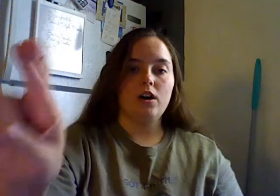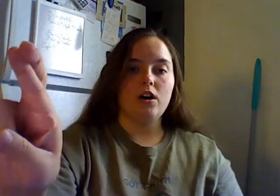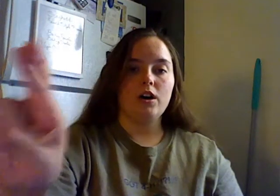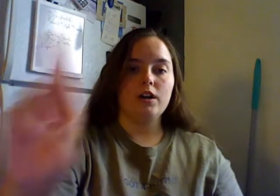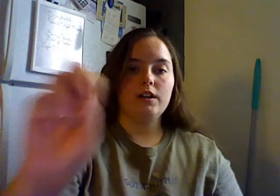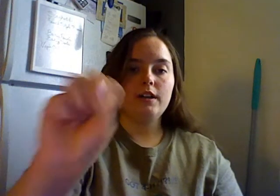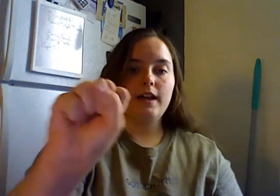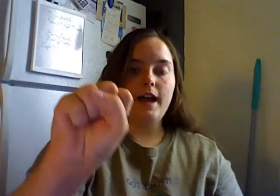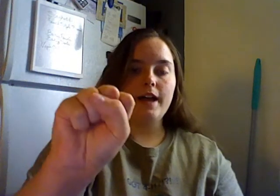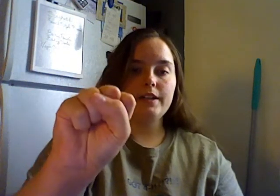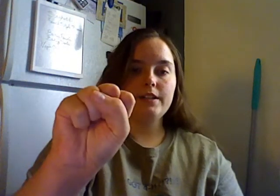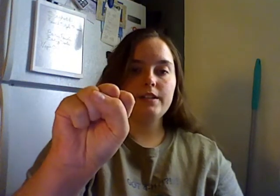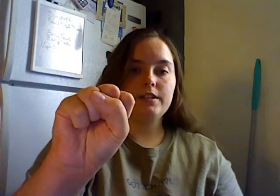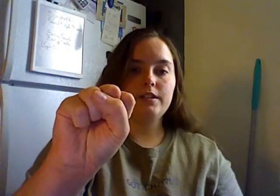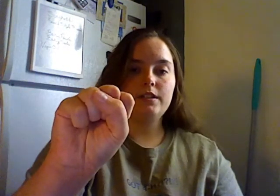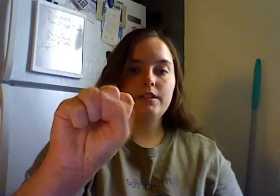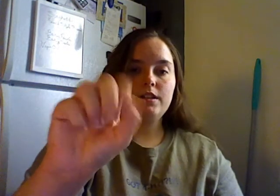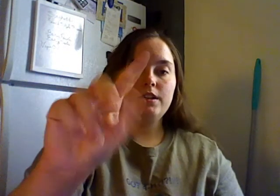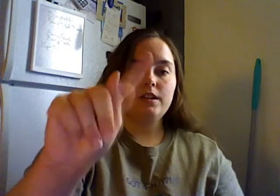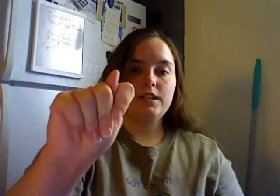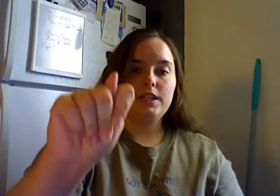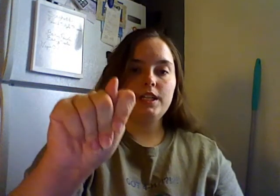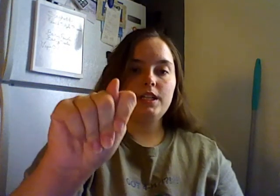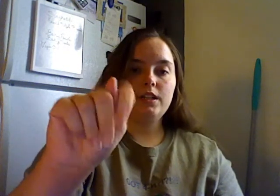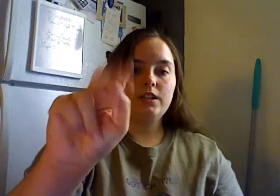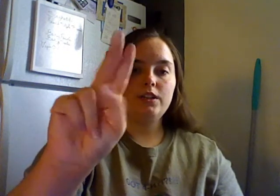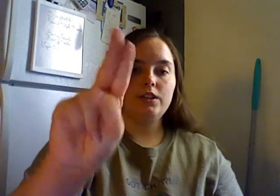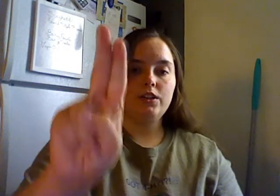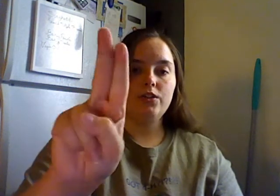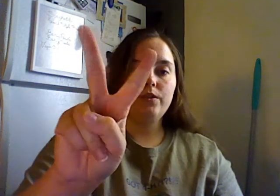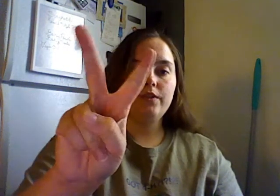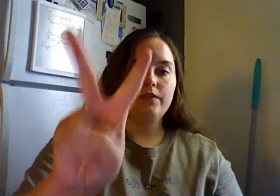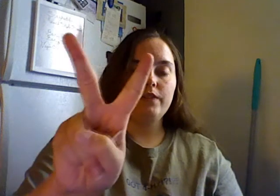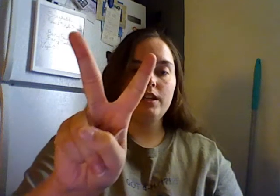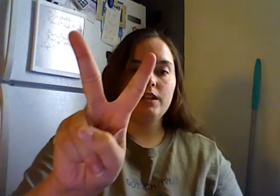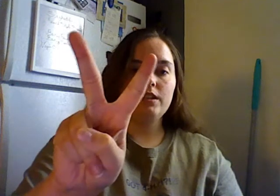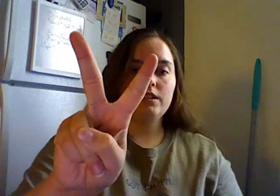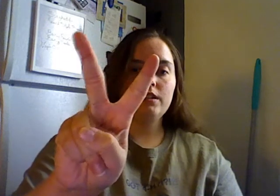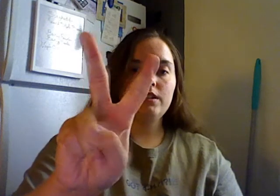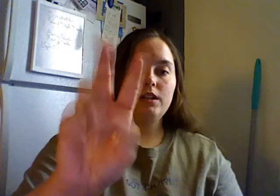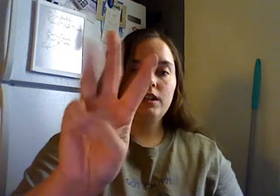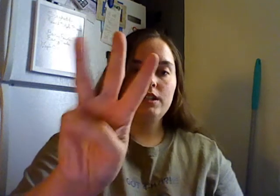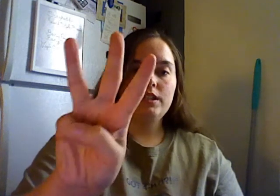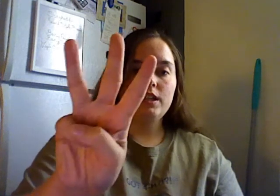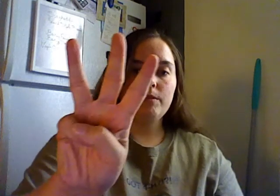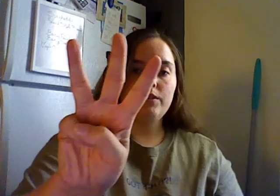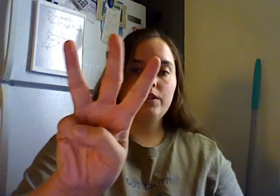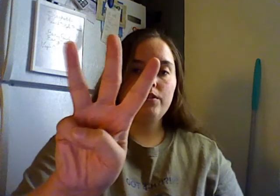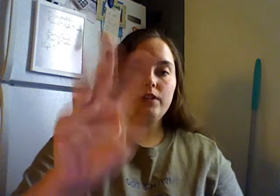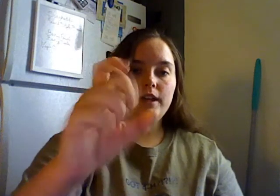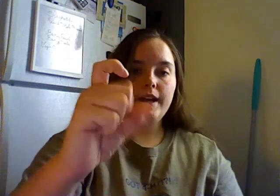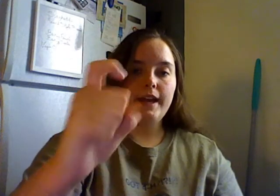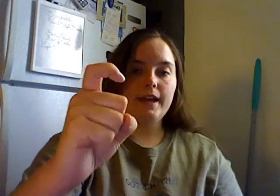R, S, T, U, V, W,